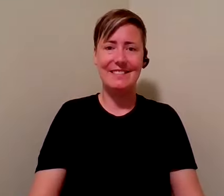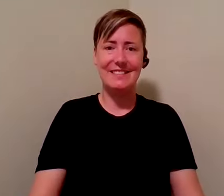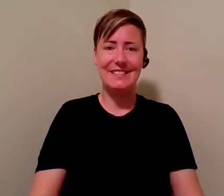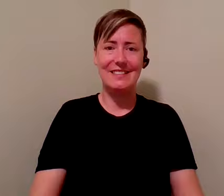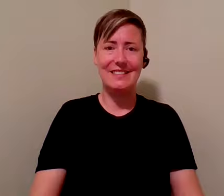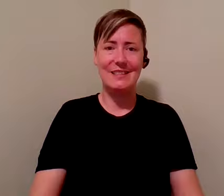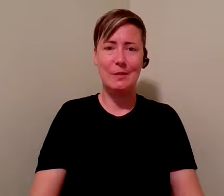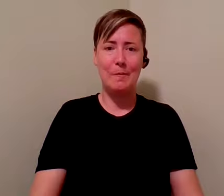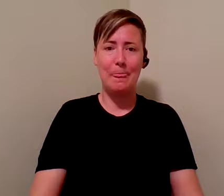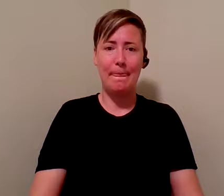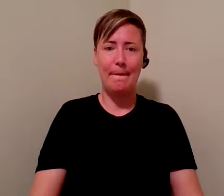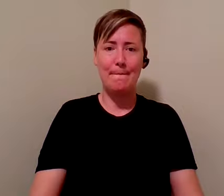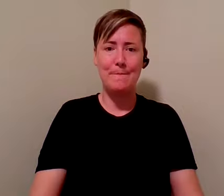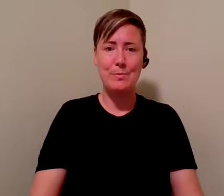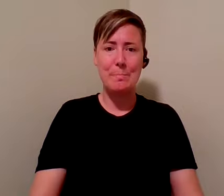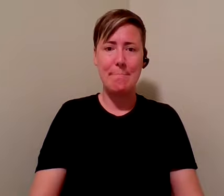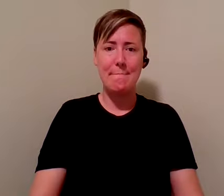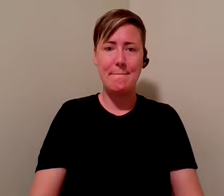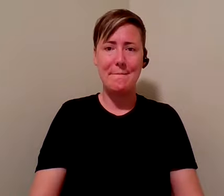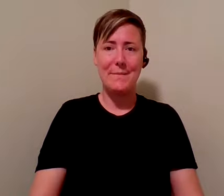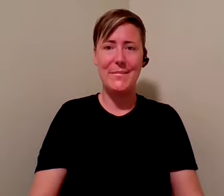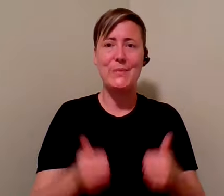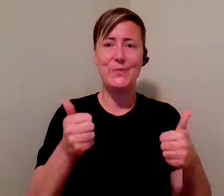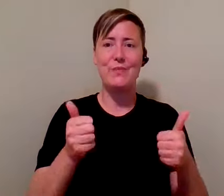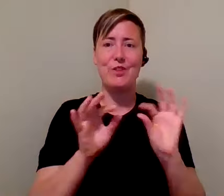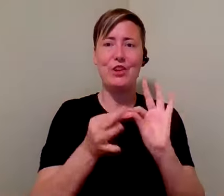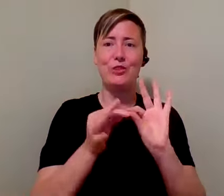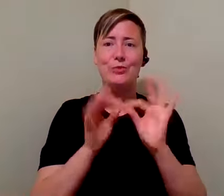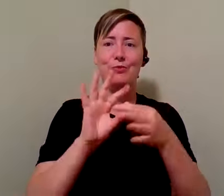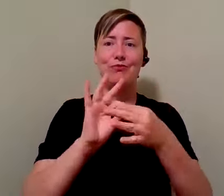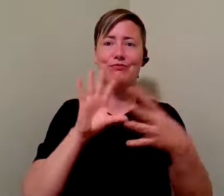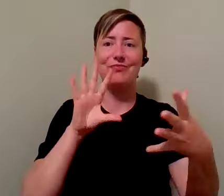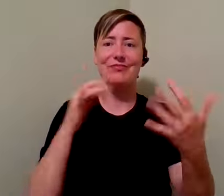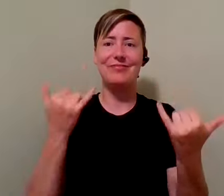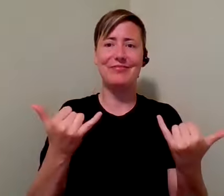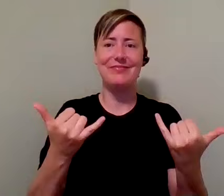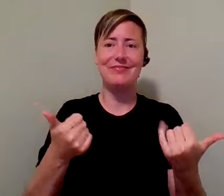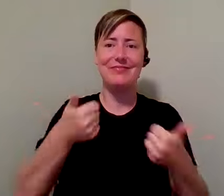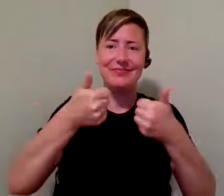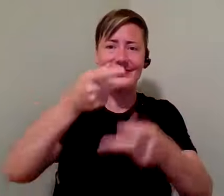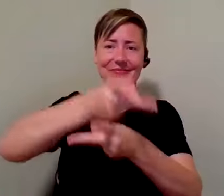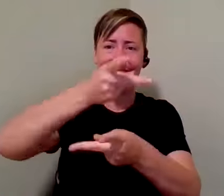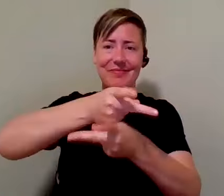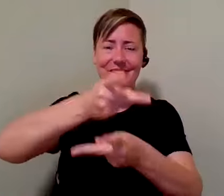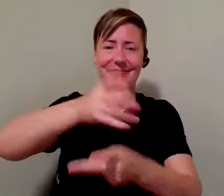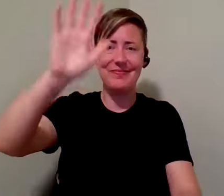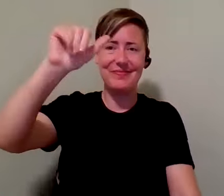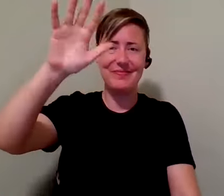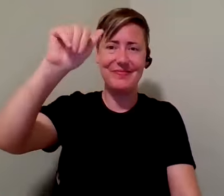That was really wonderful. Thank you, Roy. Thank you guys for the meeting. Thank you, guys. Have a good night. Thank you.